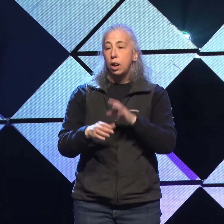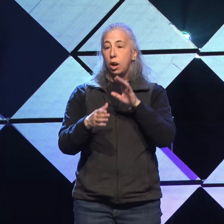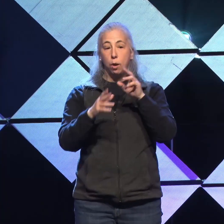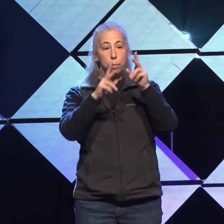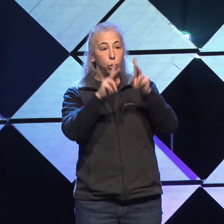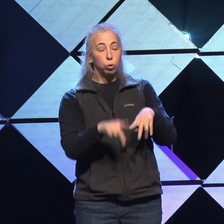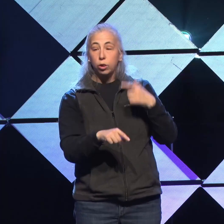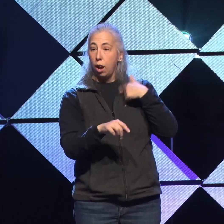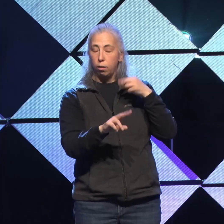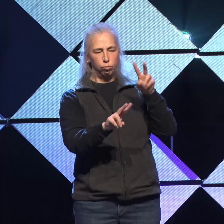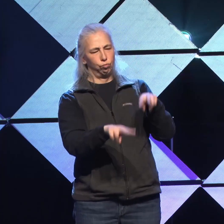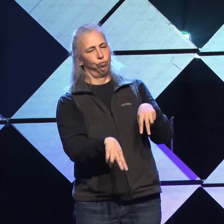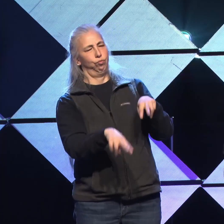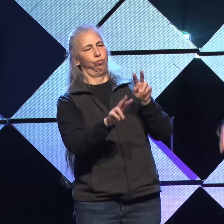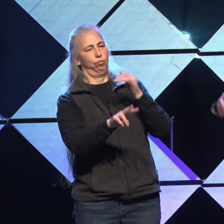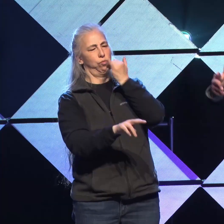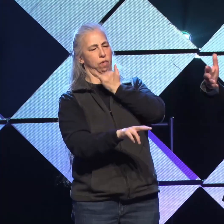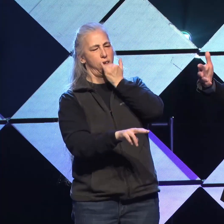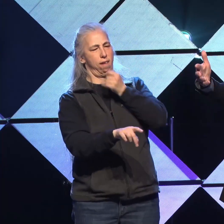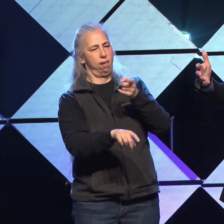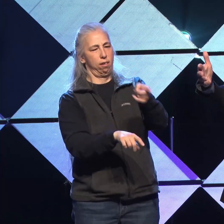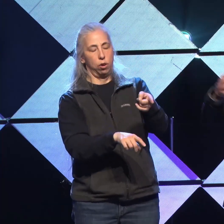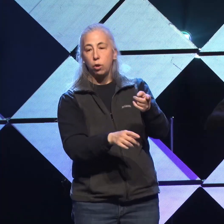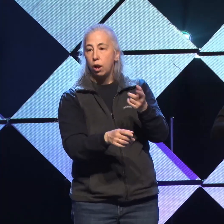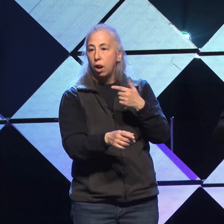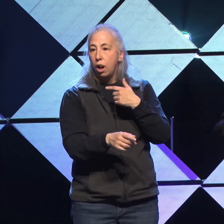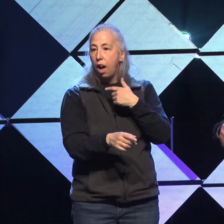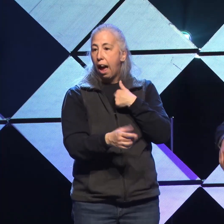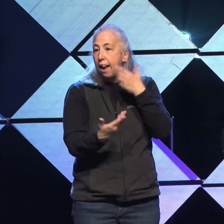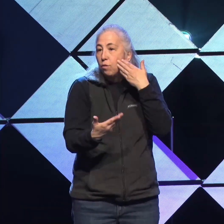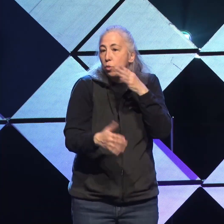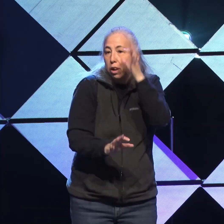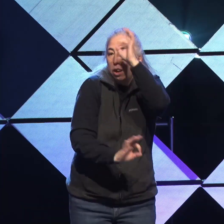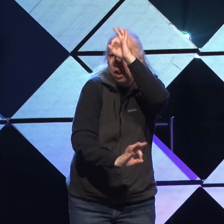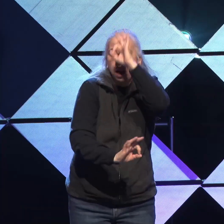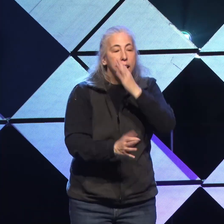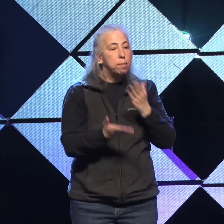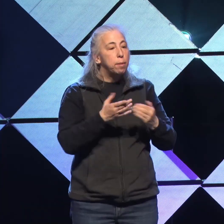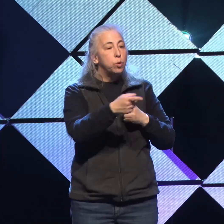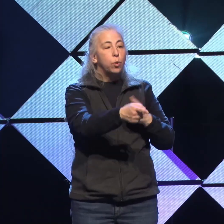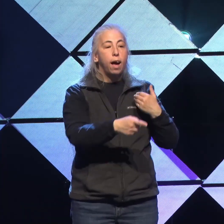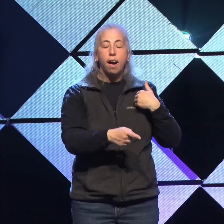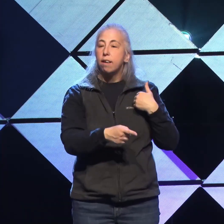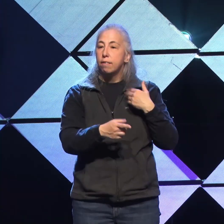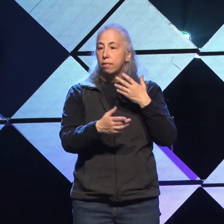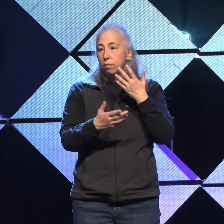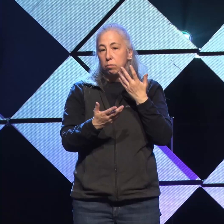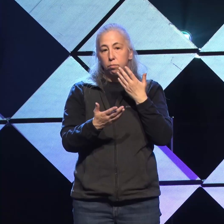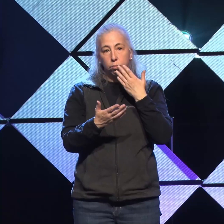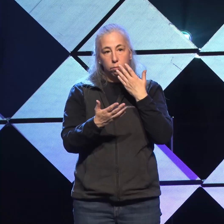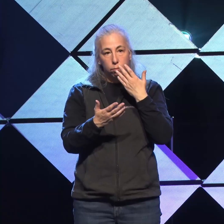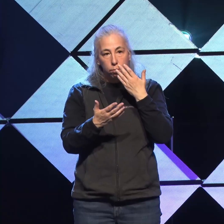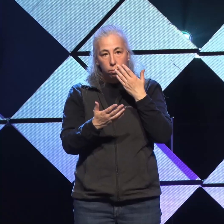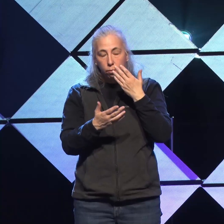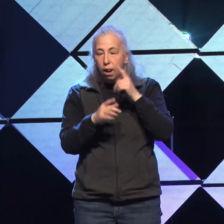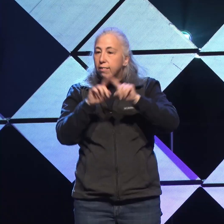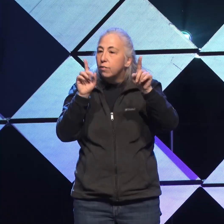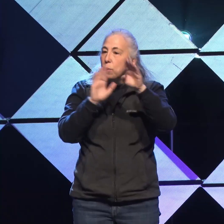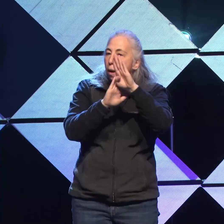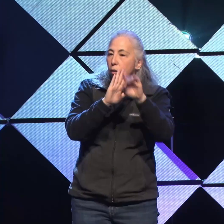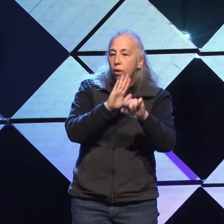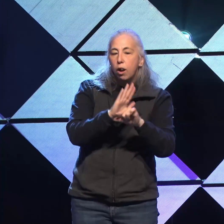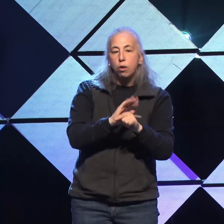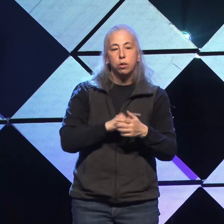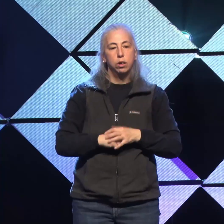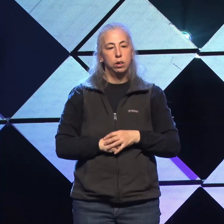judging. Like maybe they had a much harder background than I had. I don't think about that. I don't think about